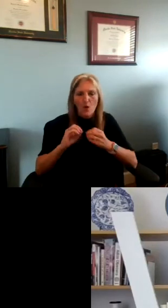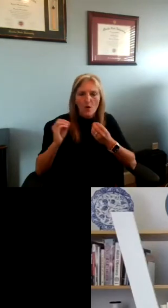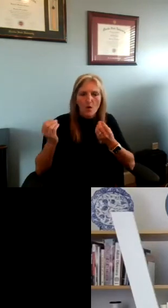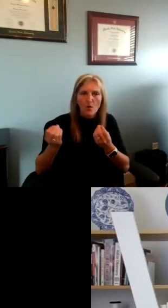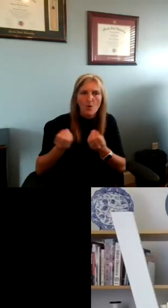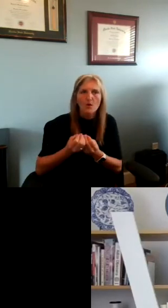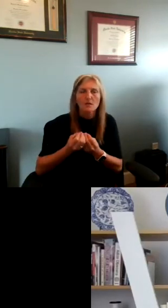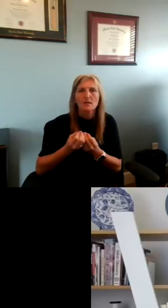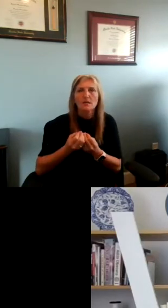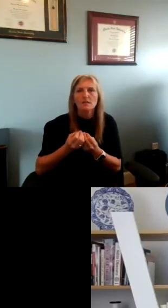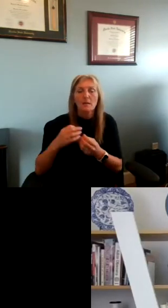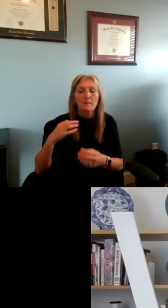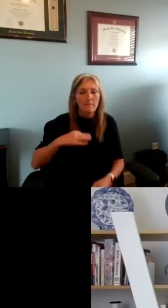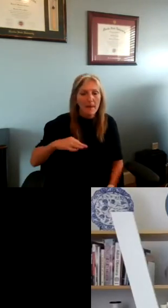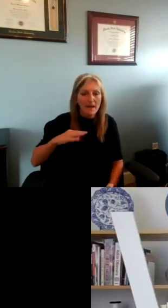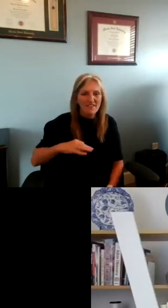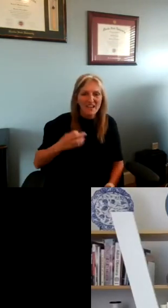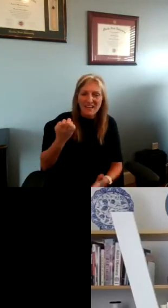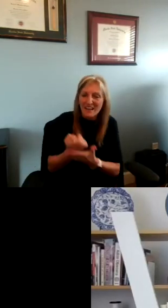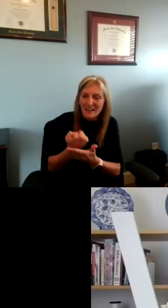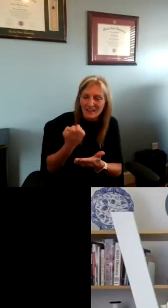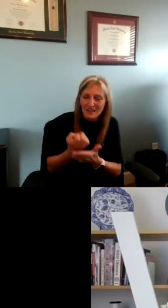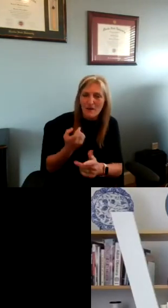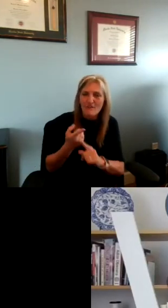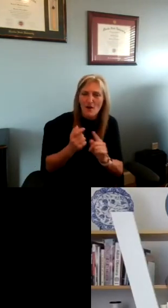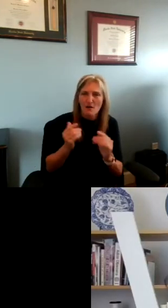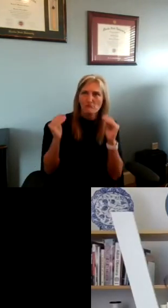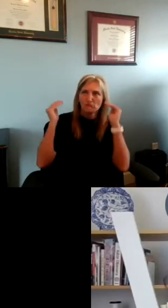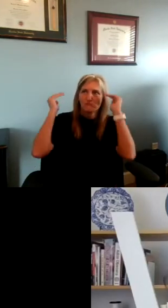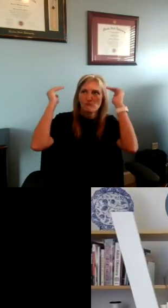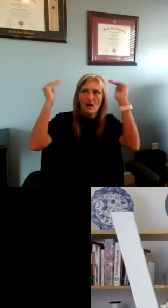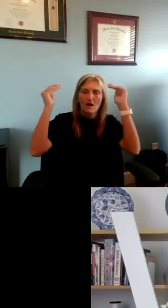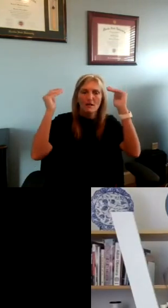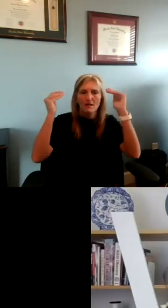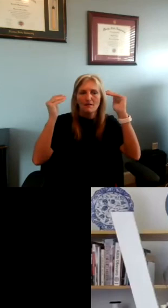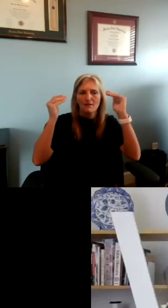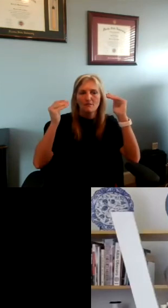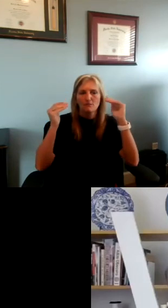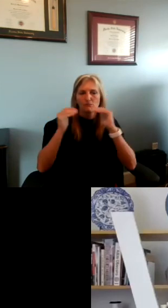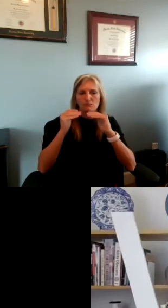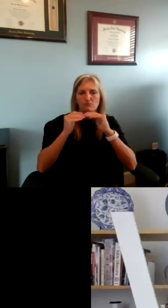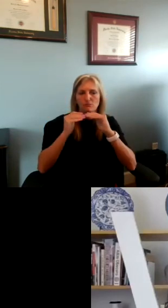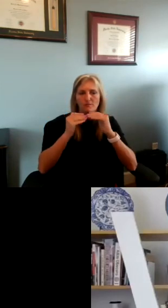that benefit economically from high levels of incarceration.